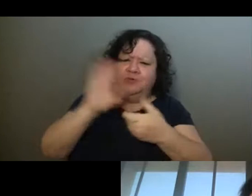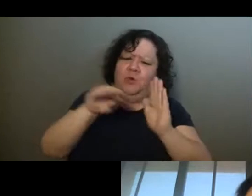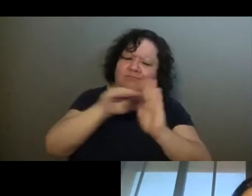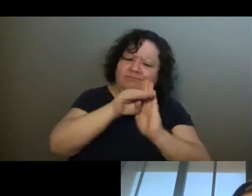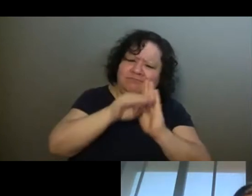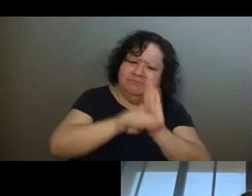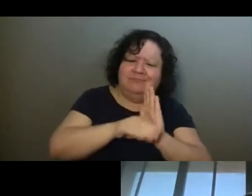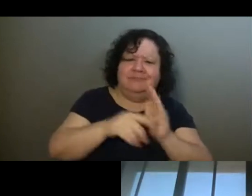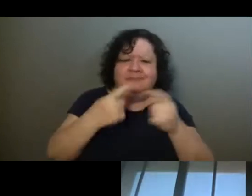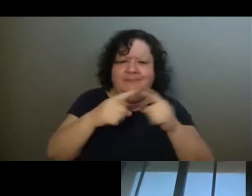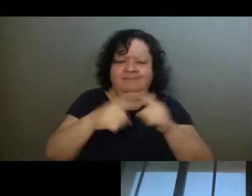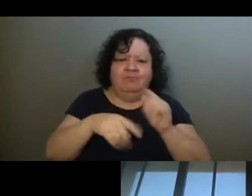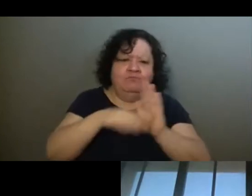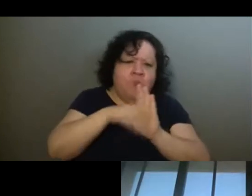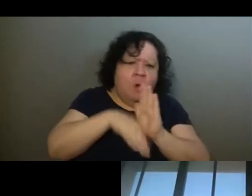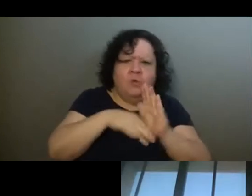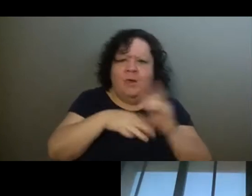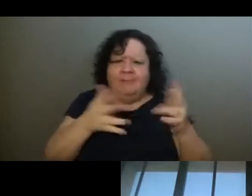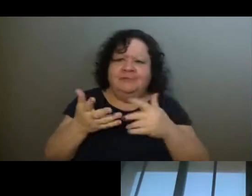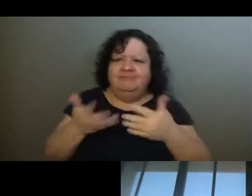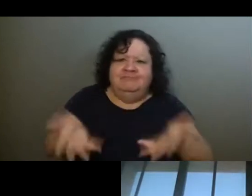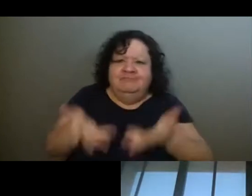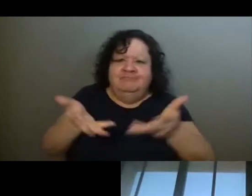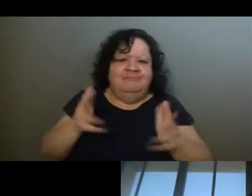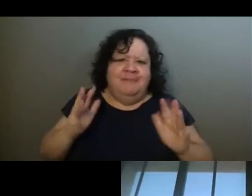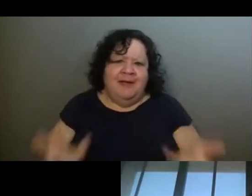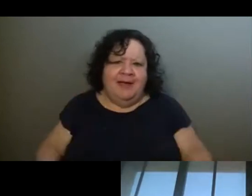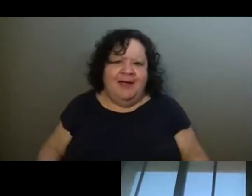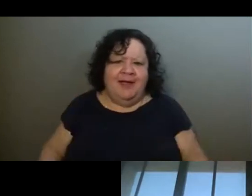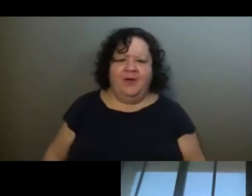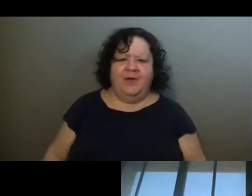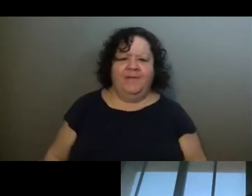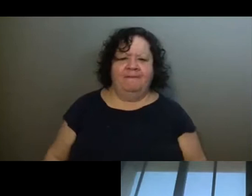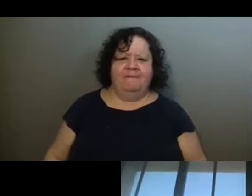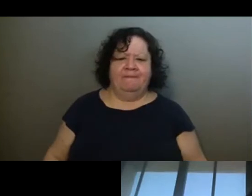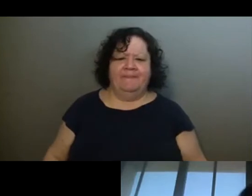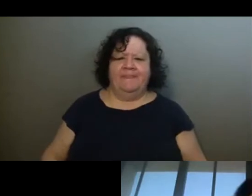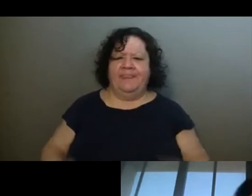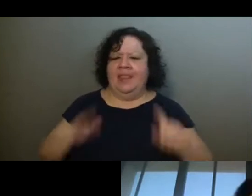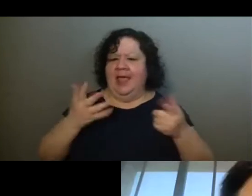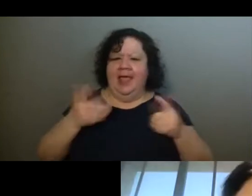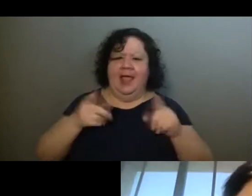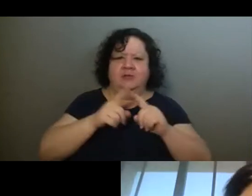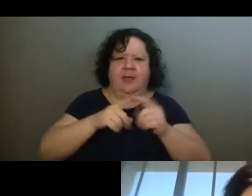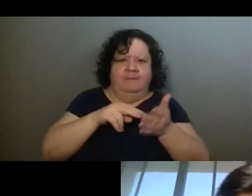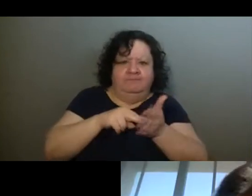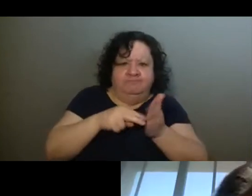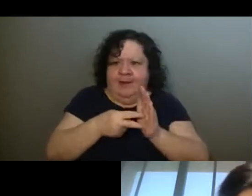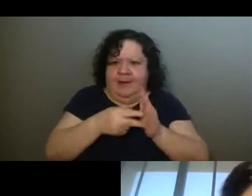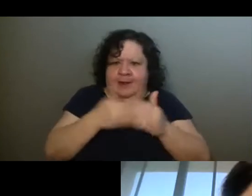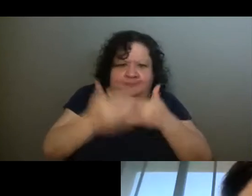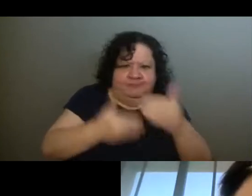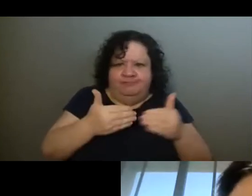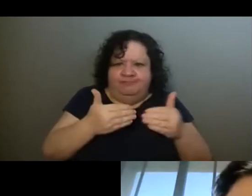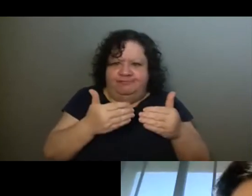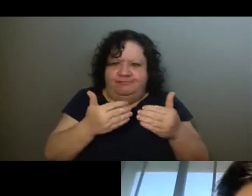on prevention, preparedness, or recovery? Ms. Celine, the floor is yours. Thank you very much, and thank you